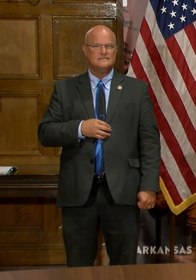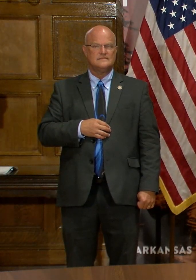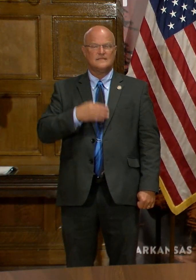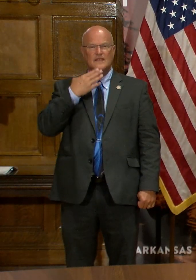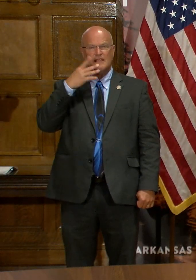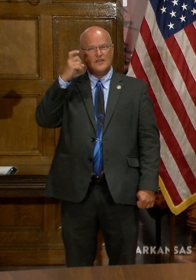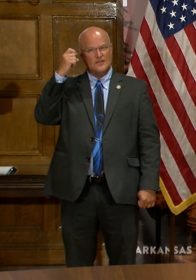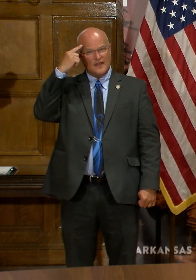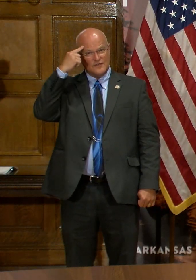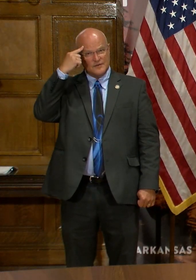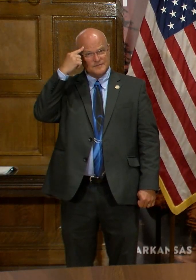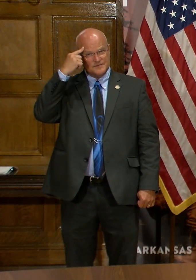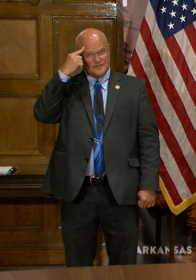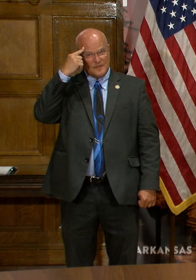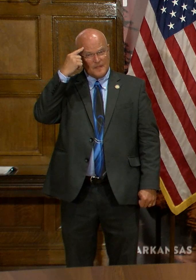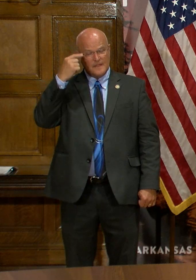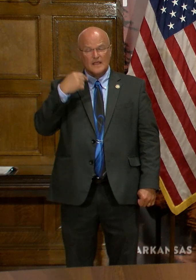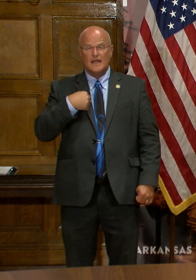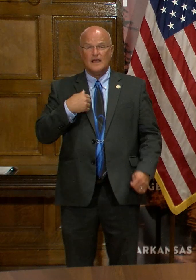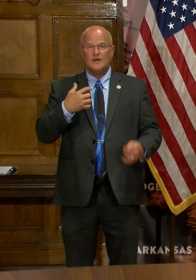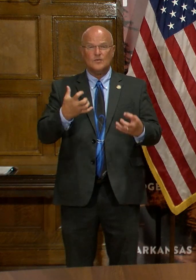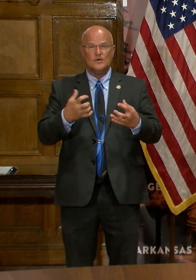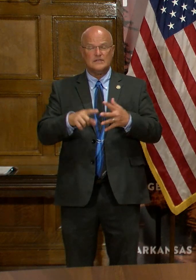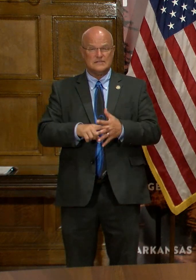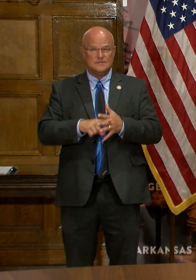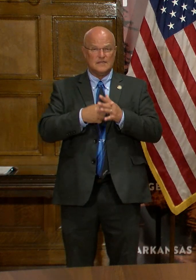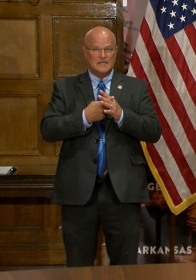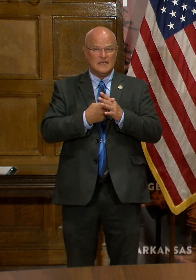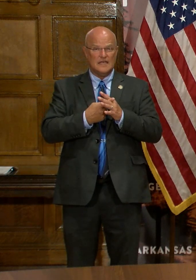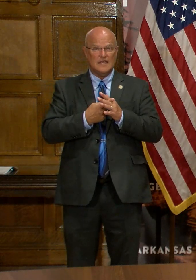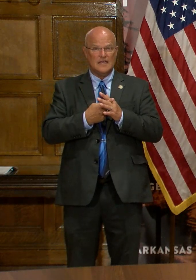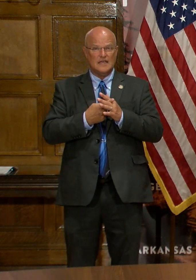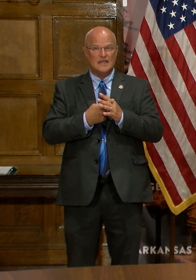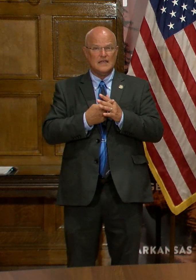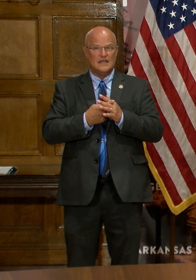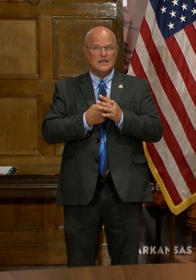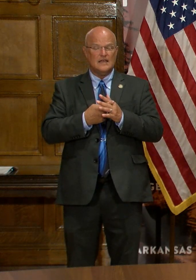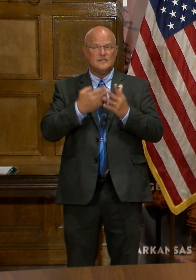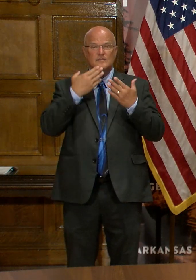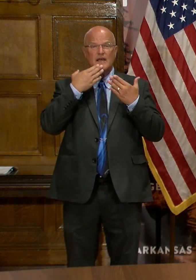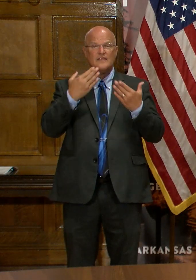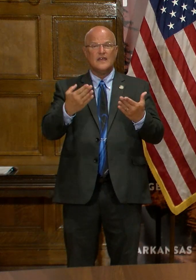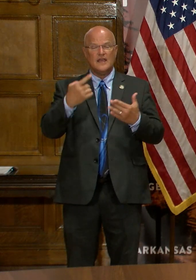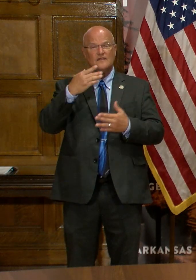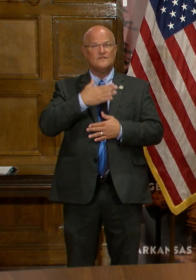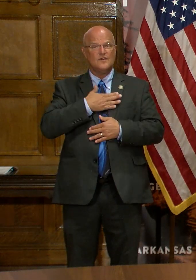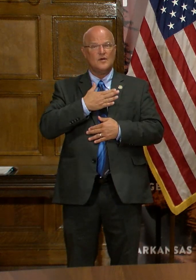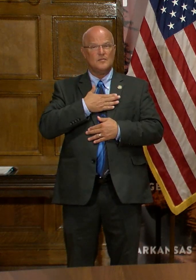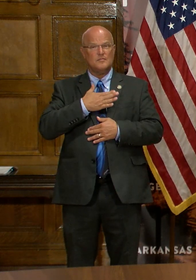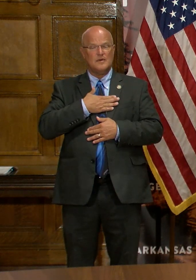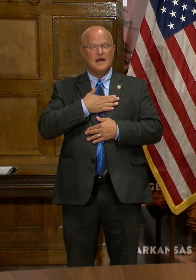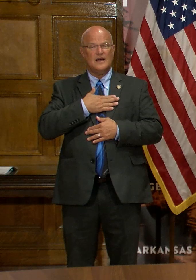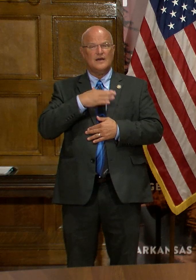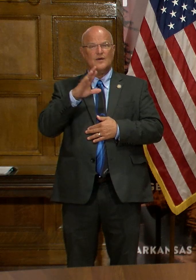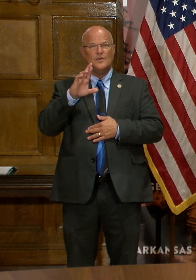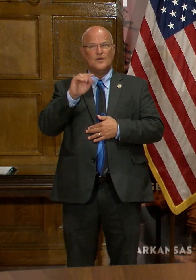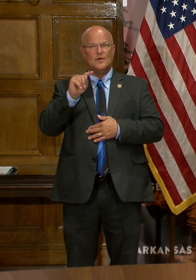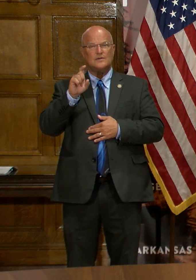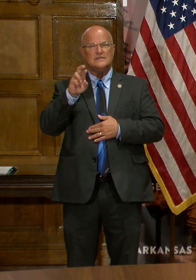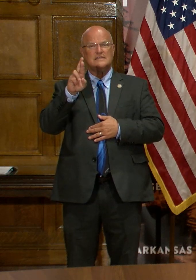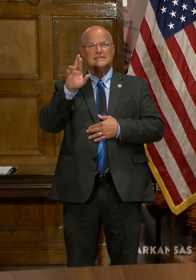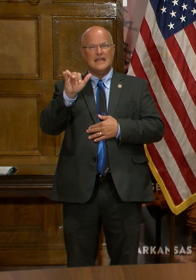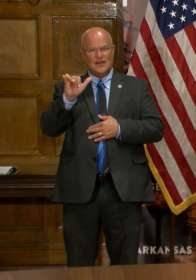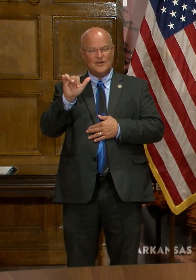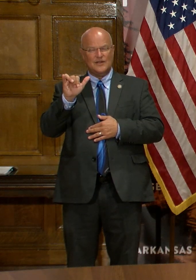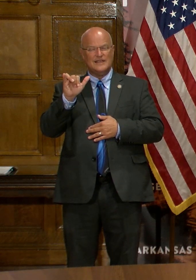Thank you, Governor. I wanted to start by expressing my thanks to my fellow Rotarians in the Clarksville Rotary